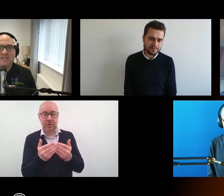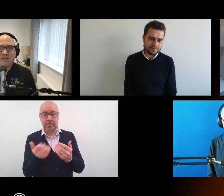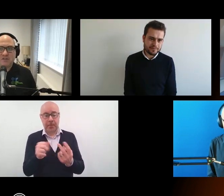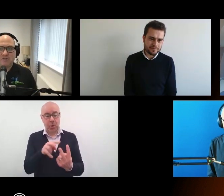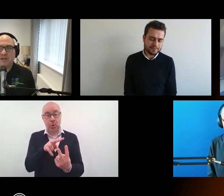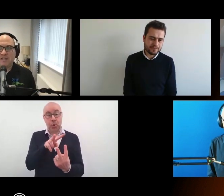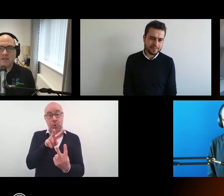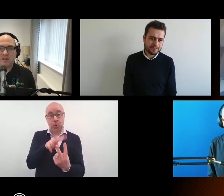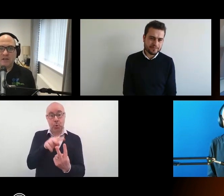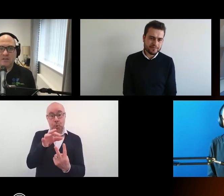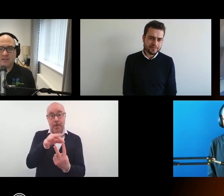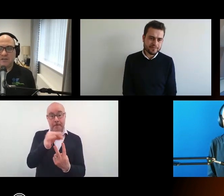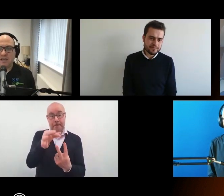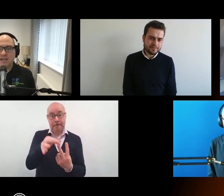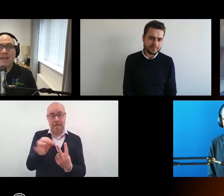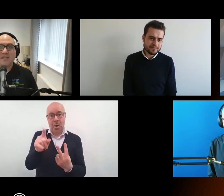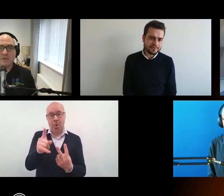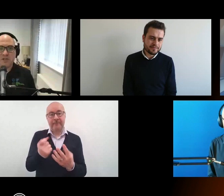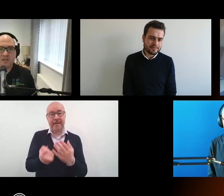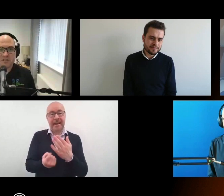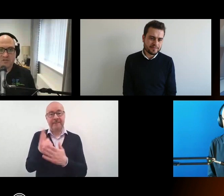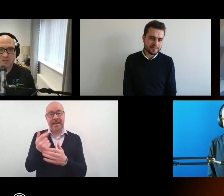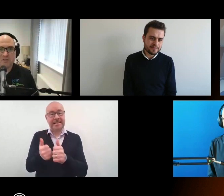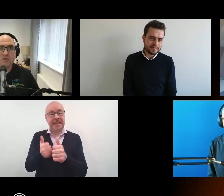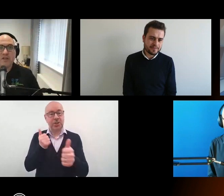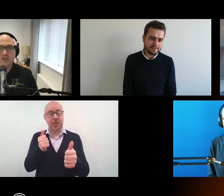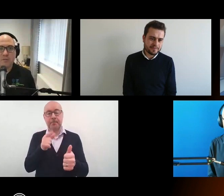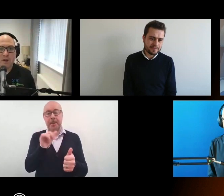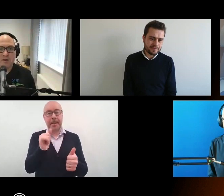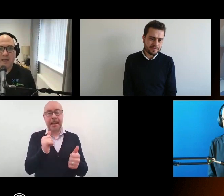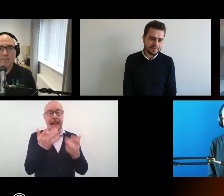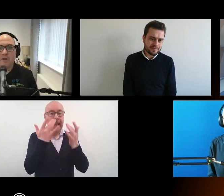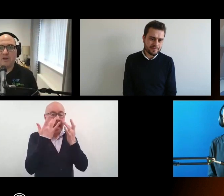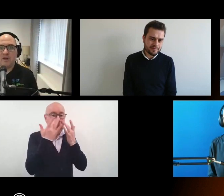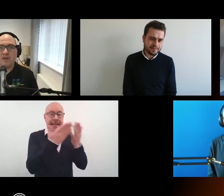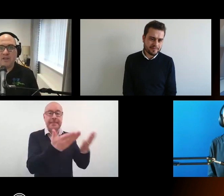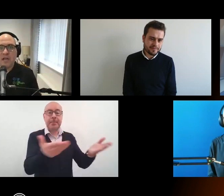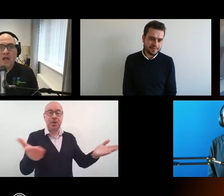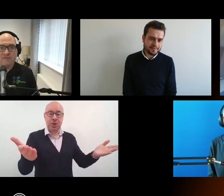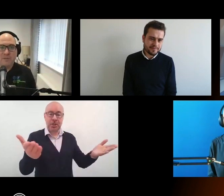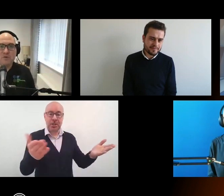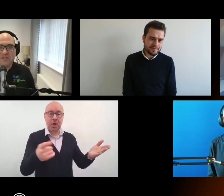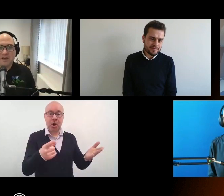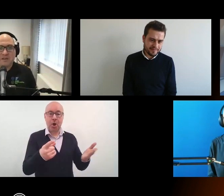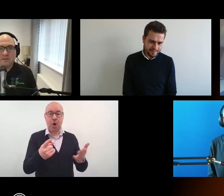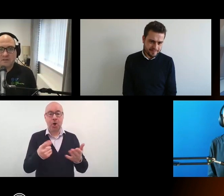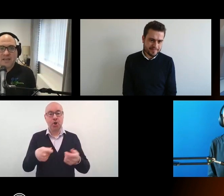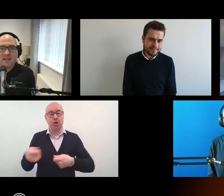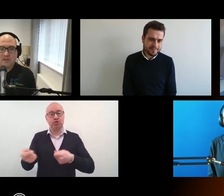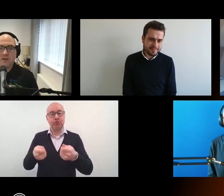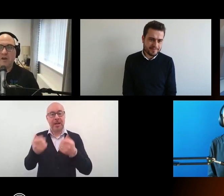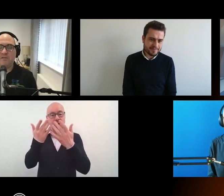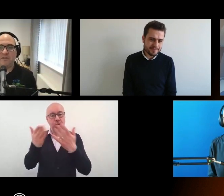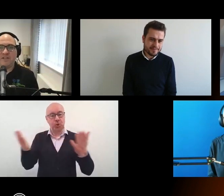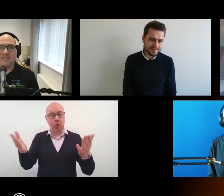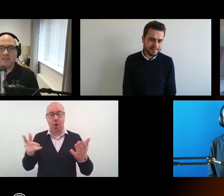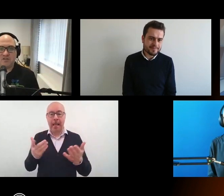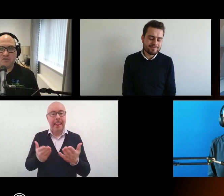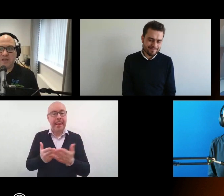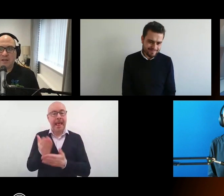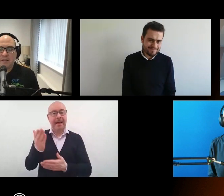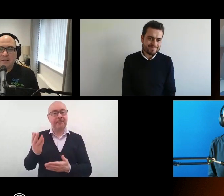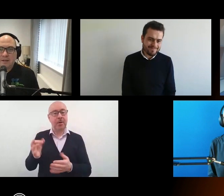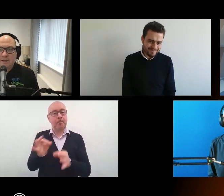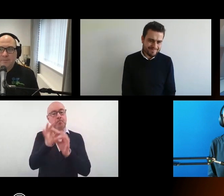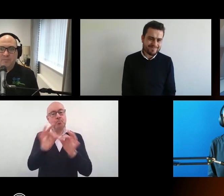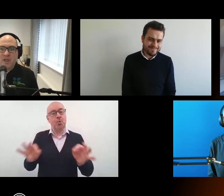of the events industry, let's look at the exhibition industry, the trade show market, and we look at the live music sector of the events